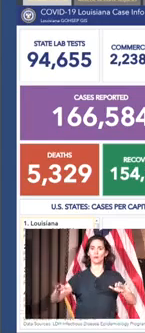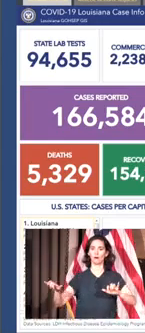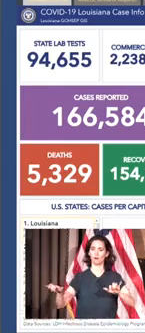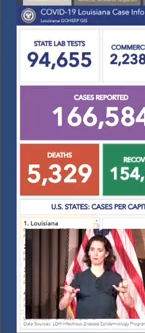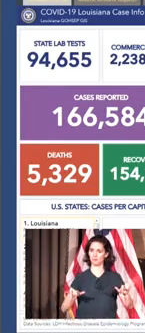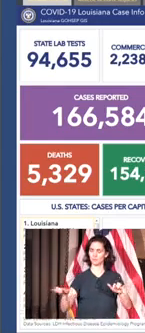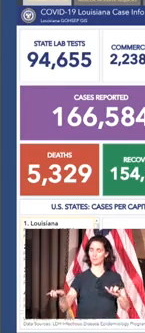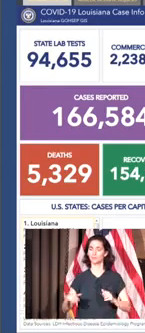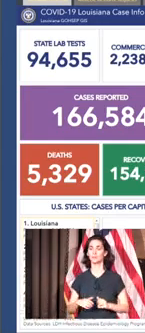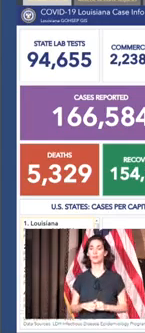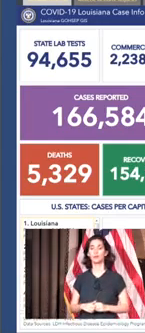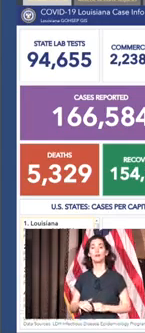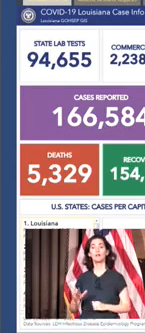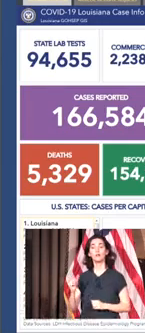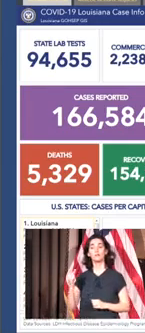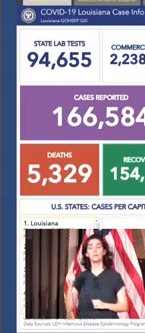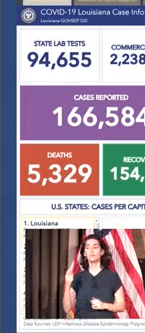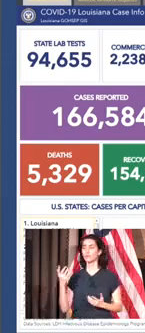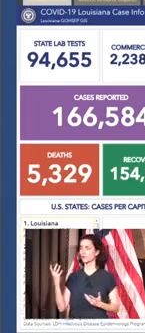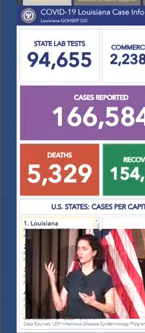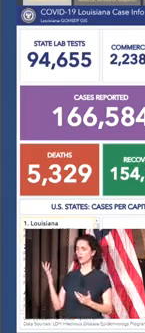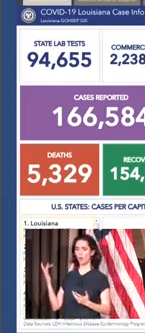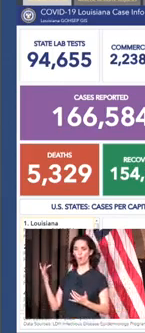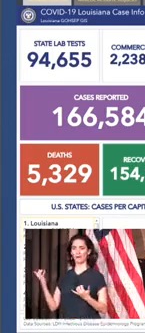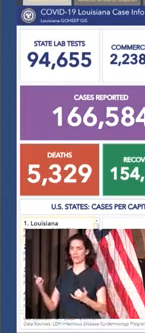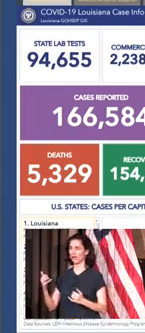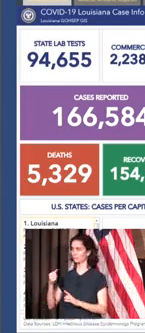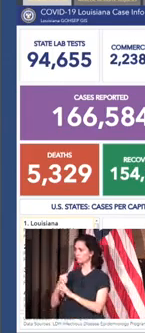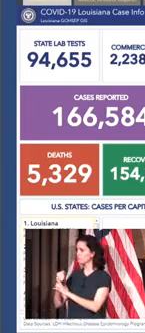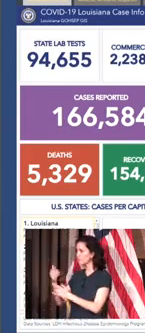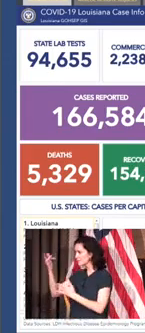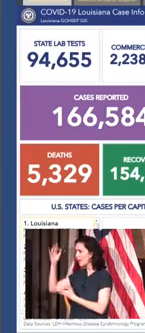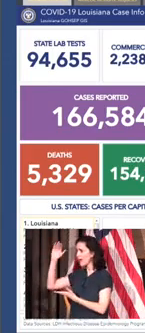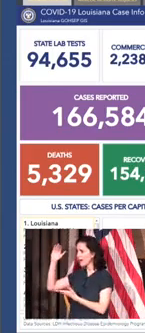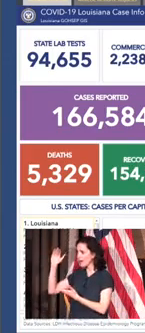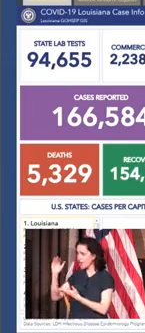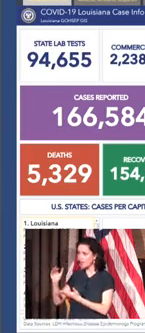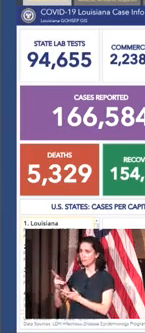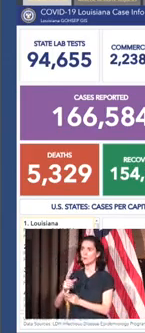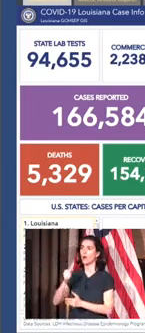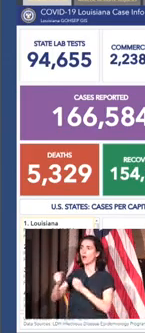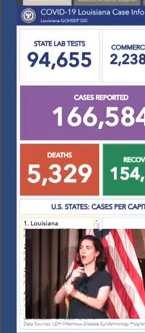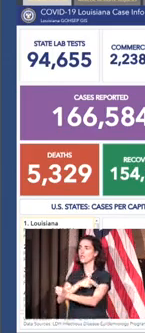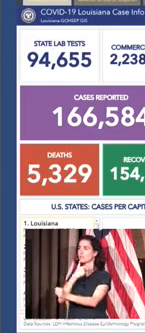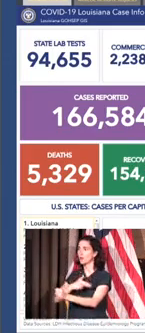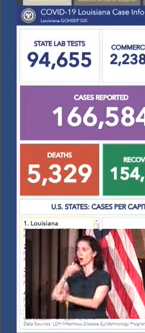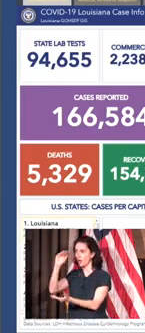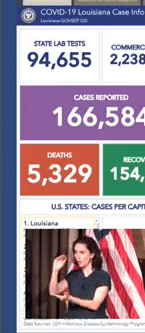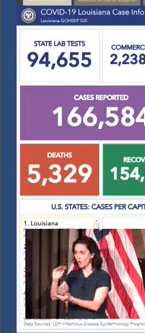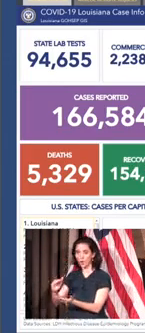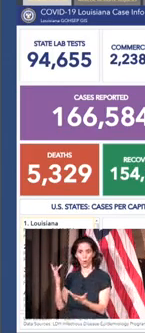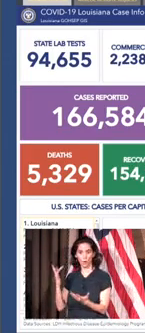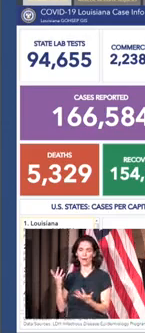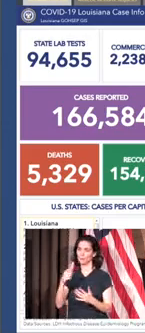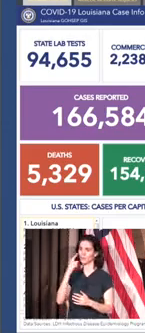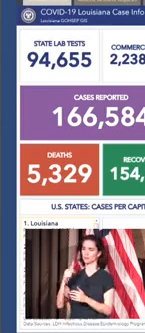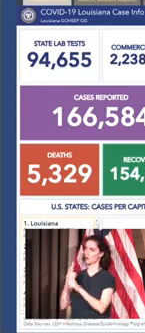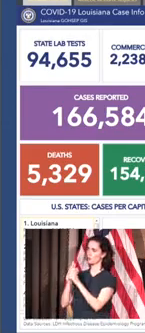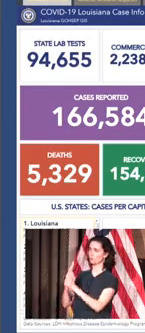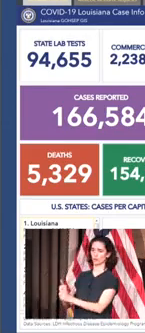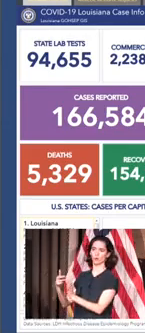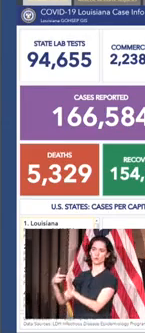The reason that there's been a lid on the cases and decreasing hospitalizations. And finally, we're seeing